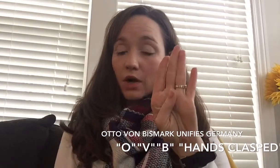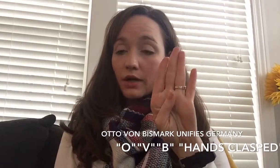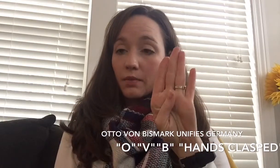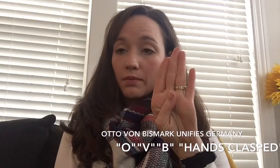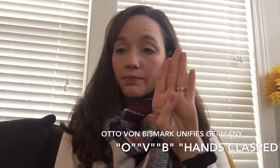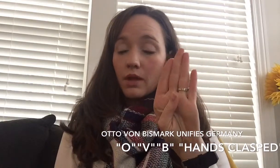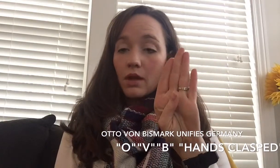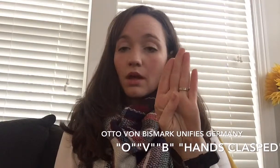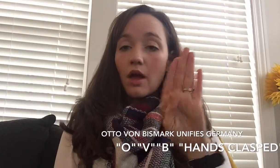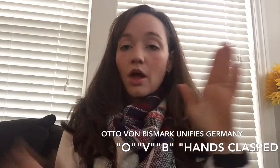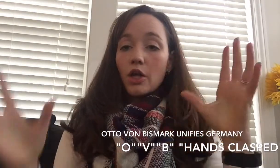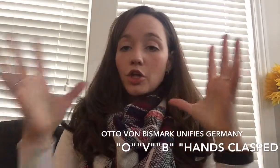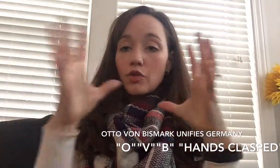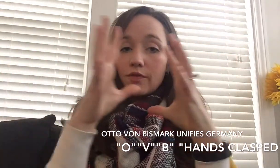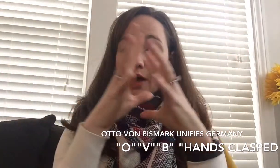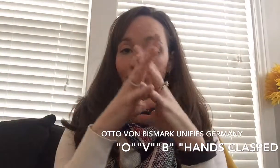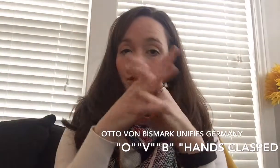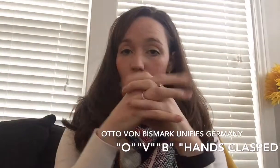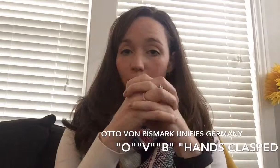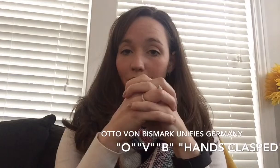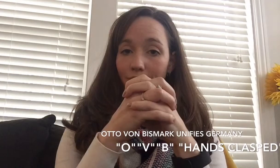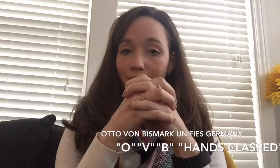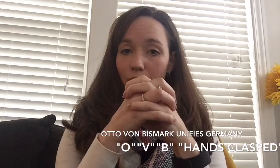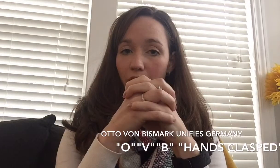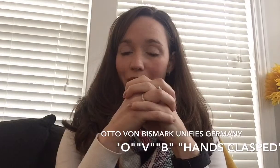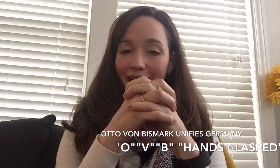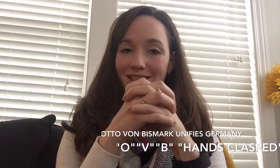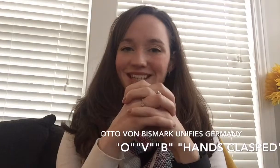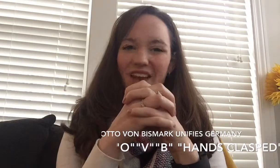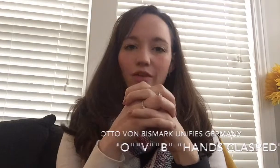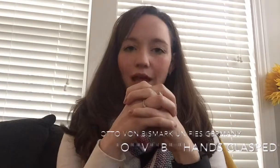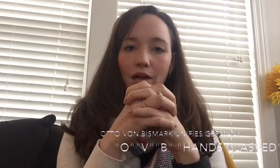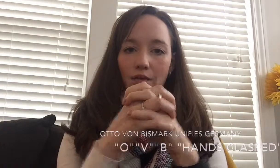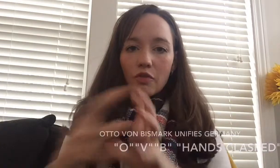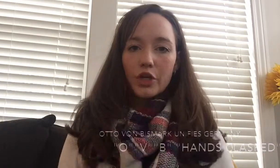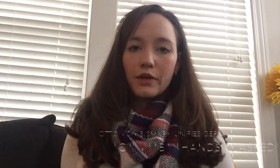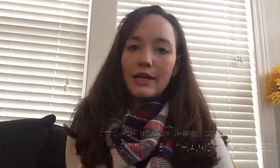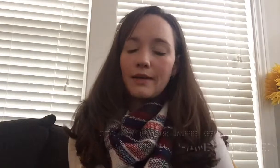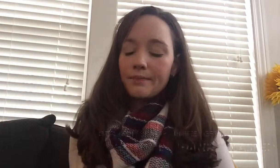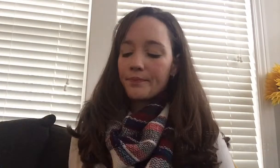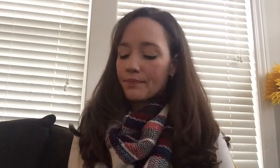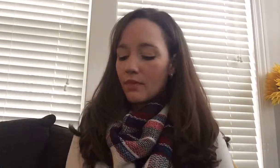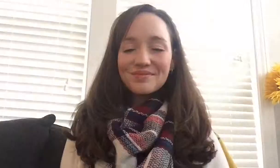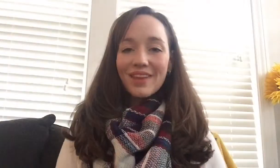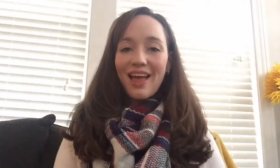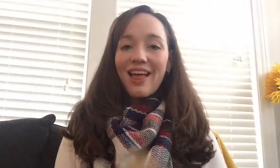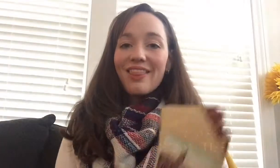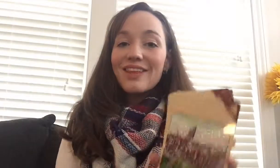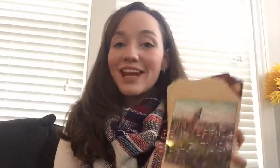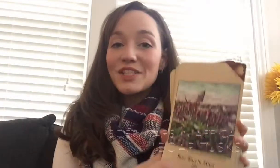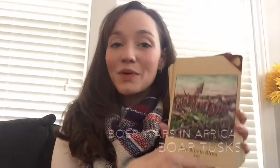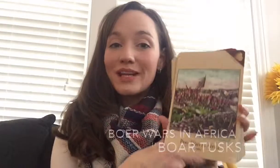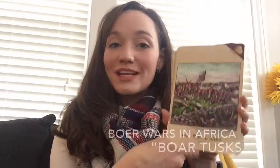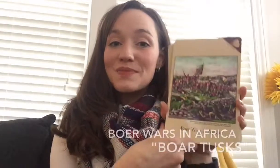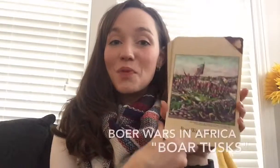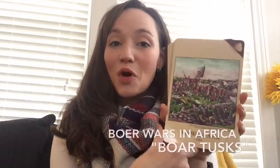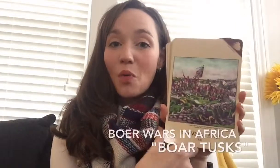Bismarck, unifies Germany. Bringing my hands together like for unity. The next one is Boer